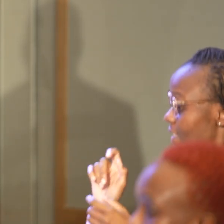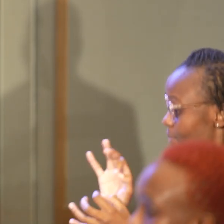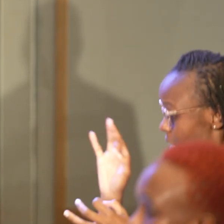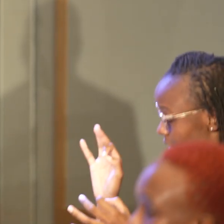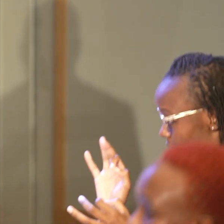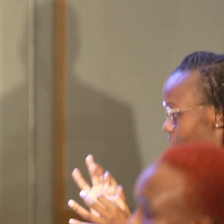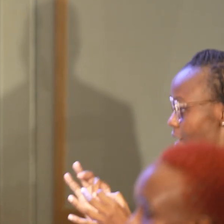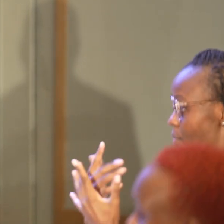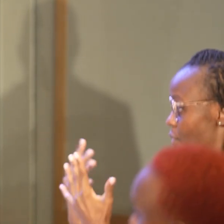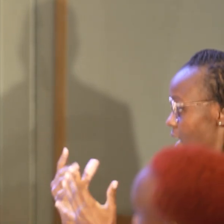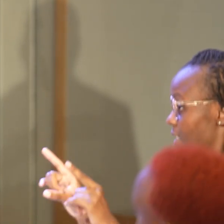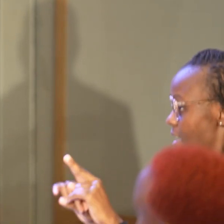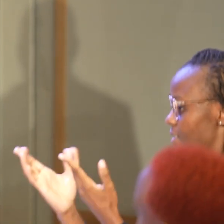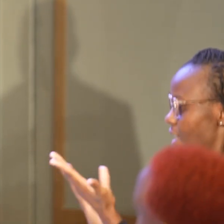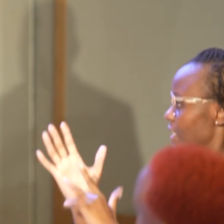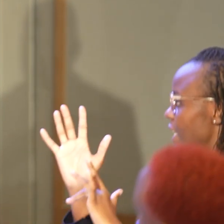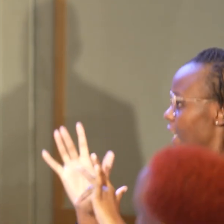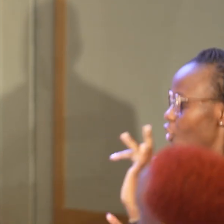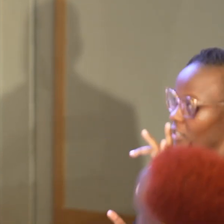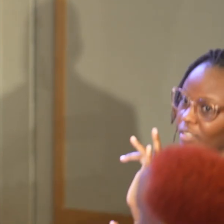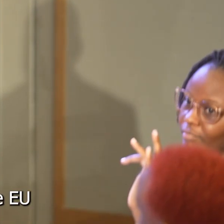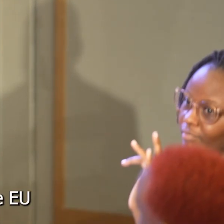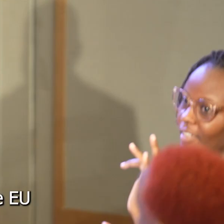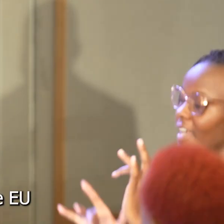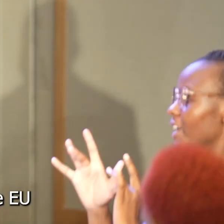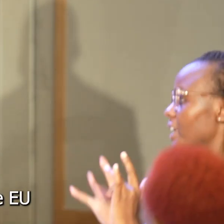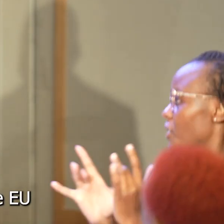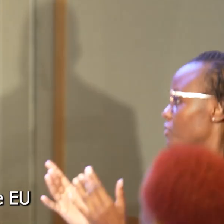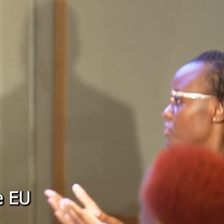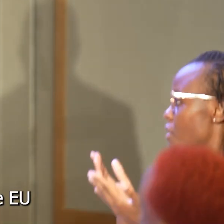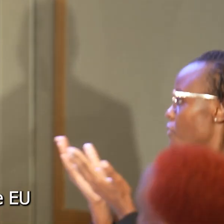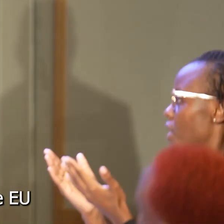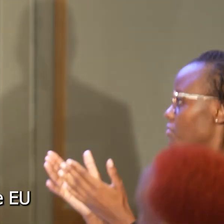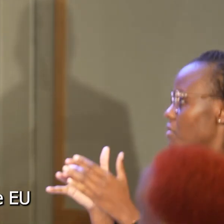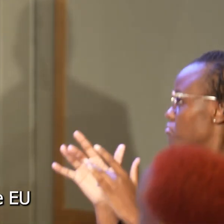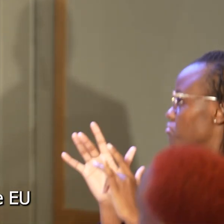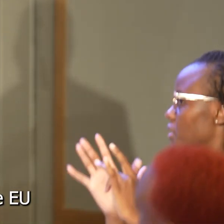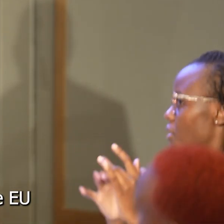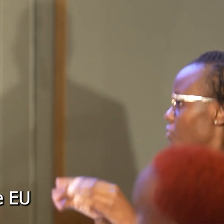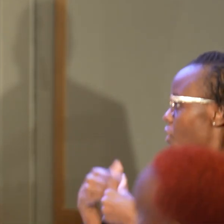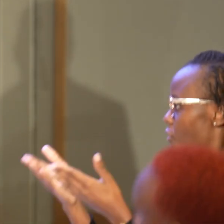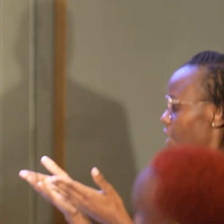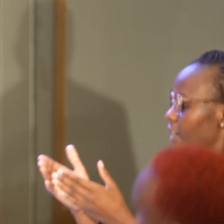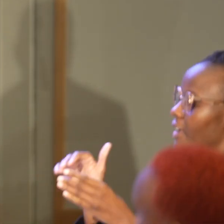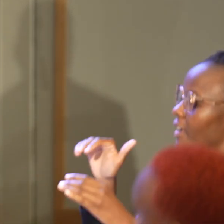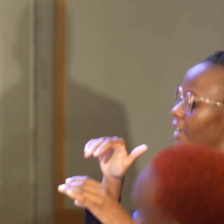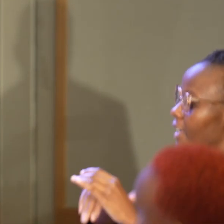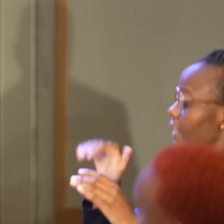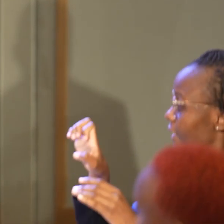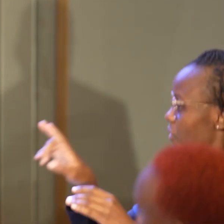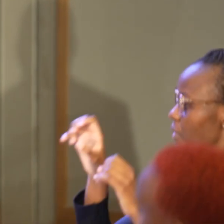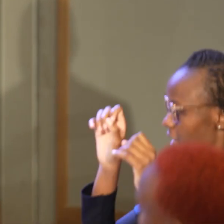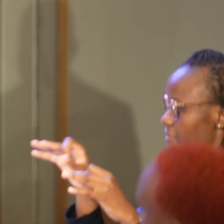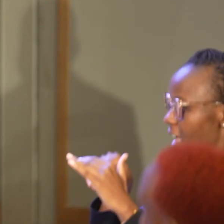and services cannot be offered or be made available in the EU if